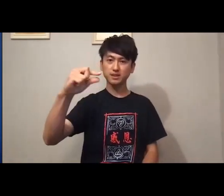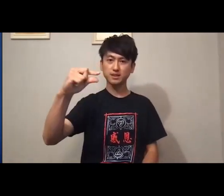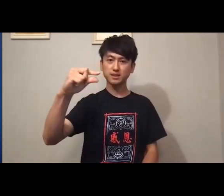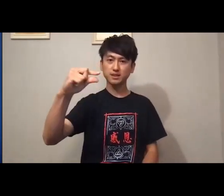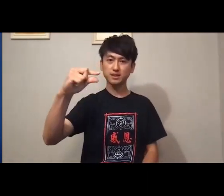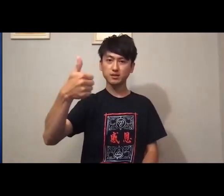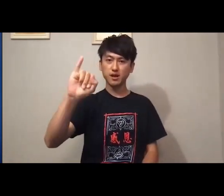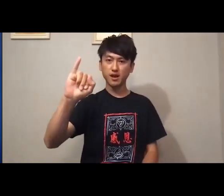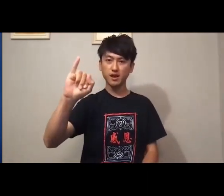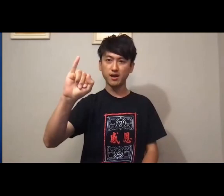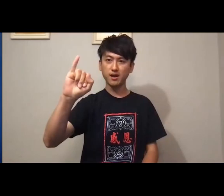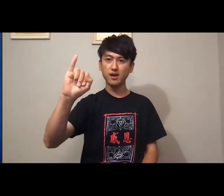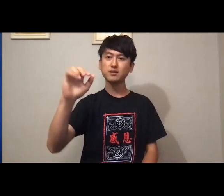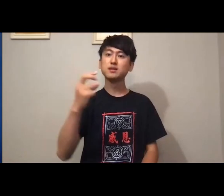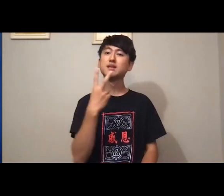when I was in